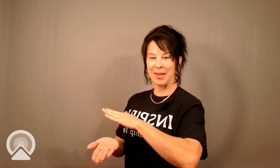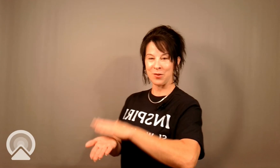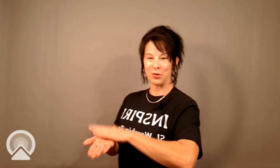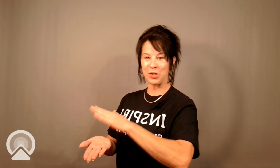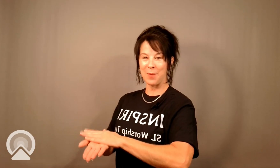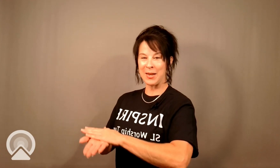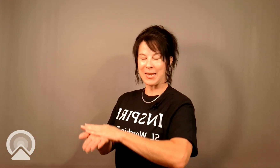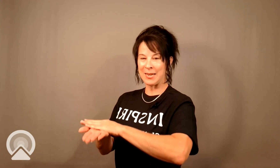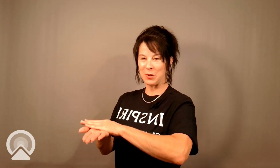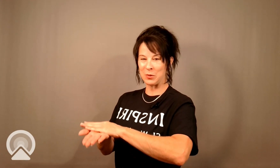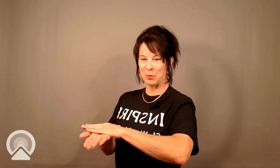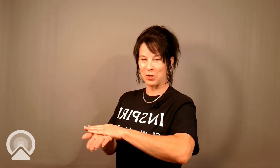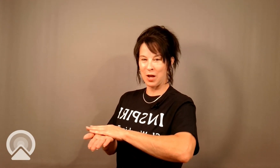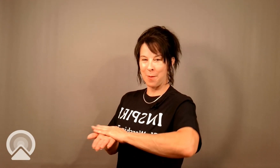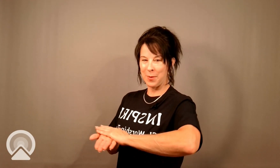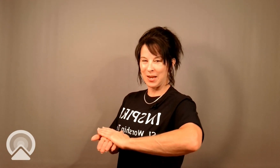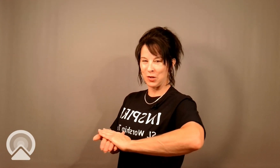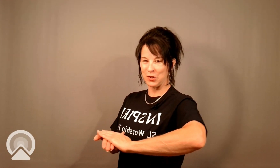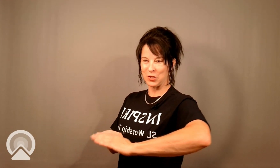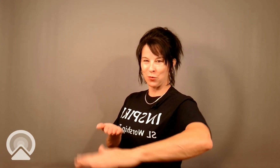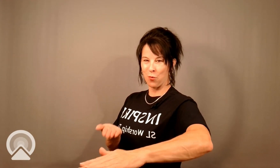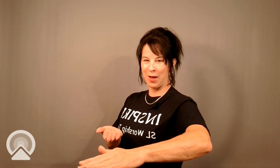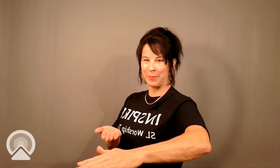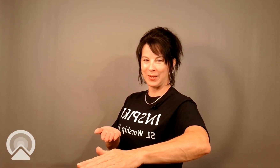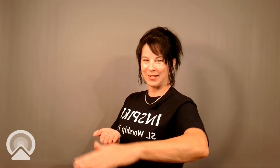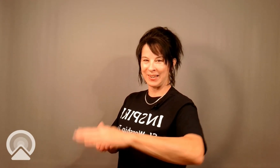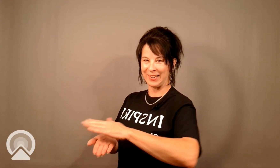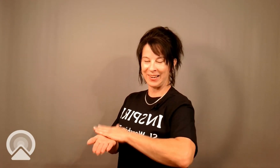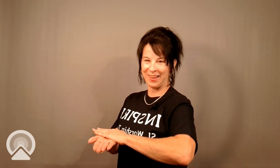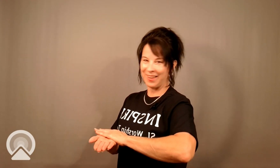your dominant hand goes on top and you just wipe it clean.